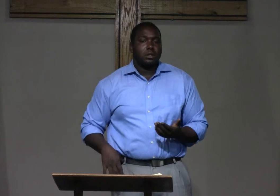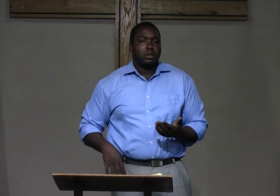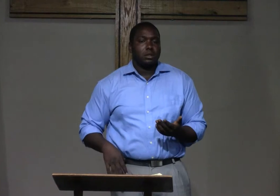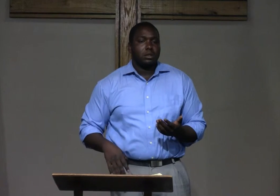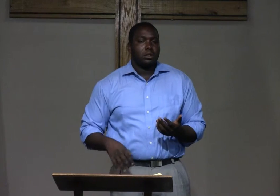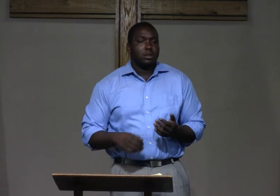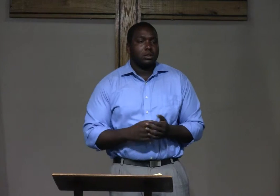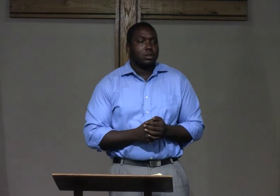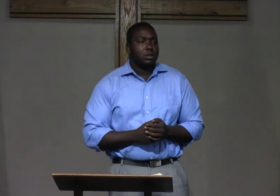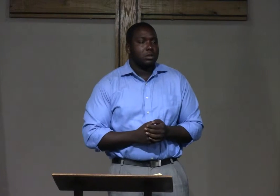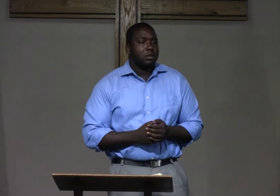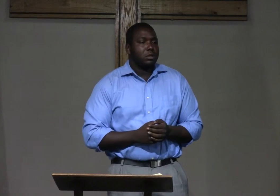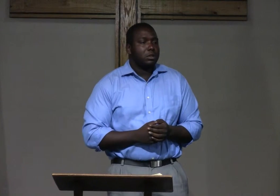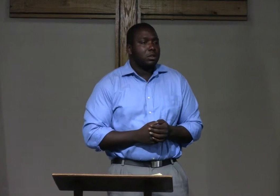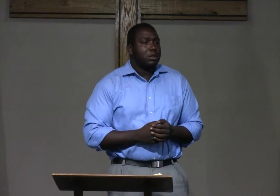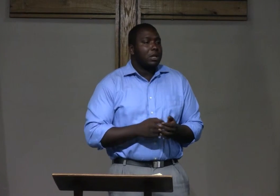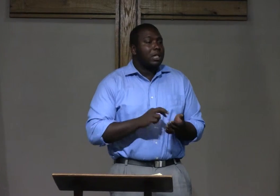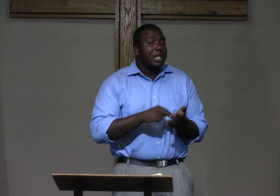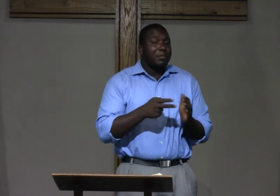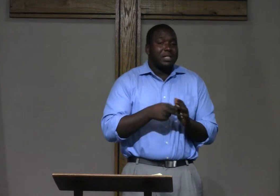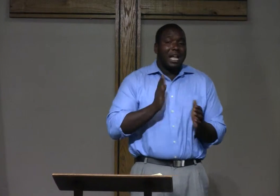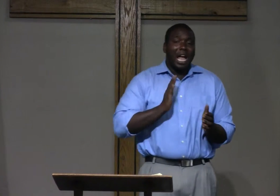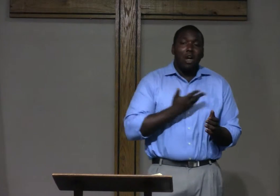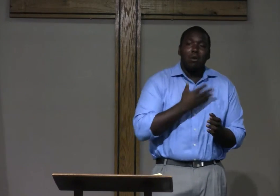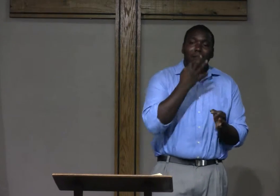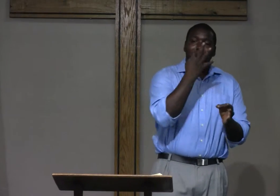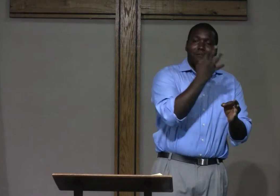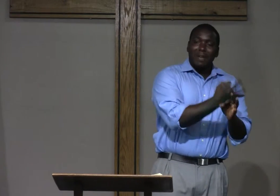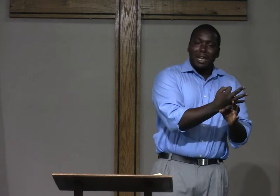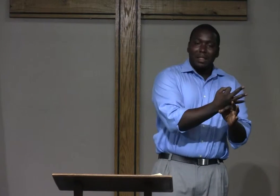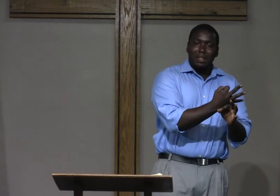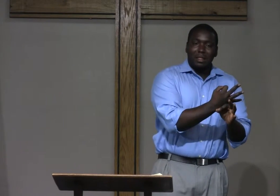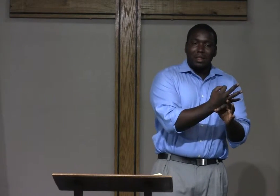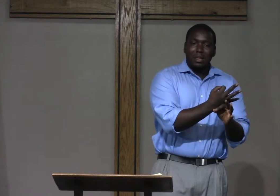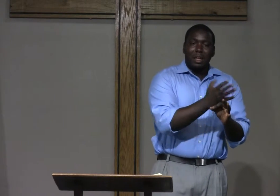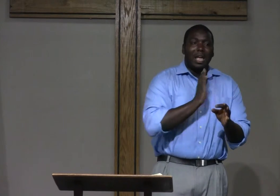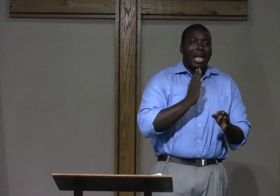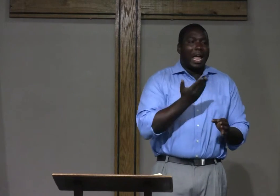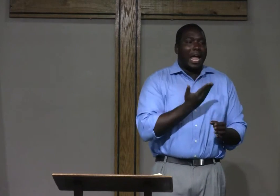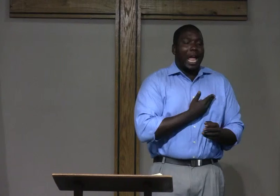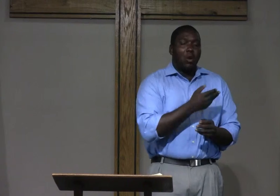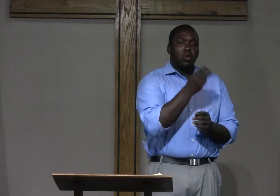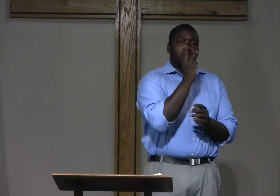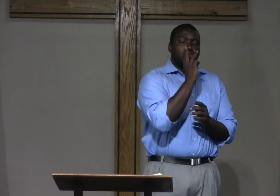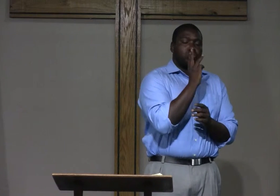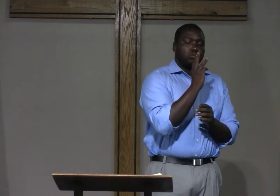if we see people who are in need and we give them the things that they need, they will see Christ's love through us.